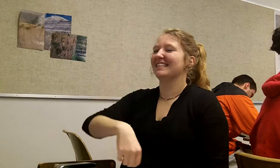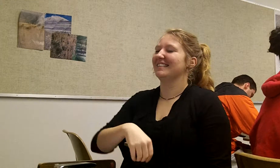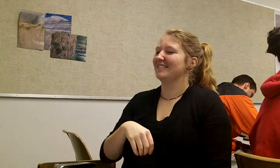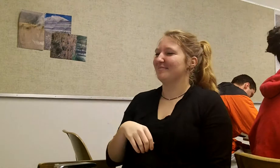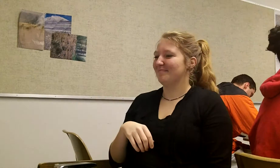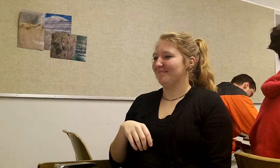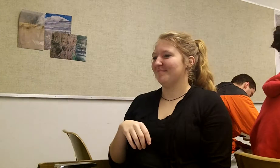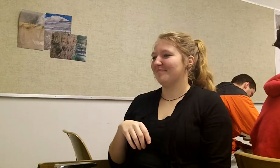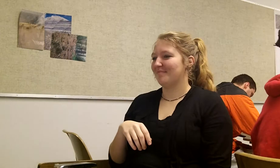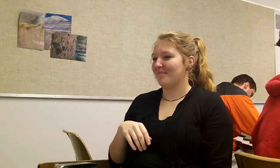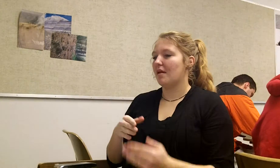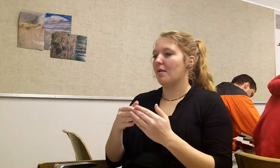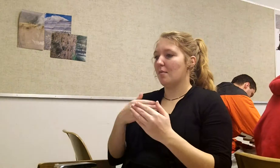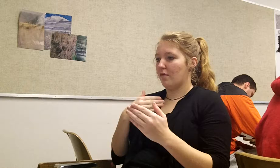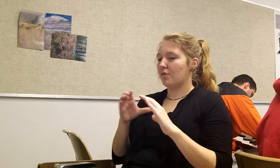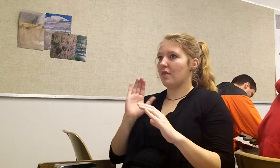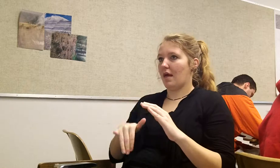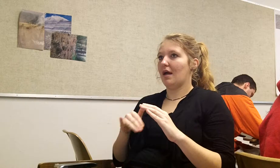we do that, I actually have a couple of videos if I can put them play.